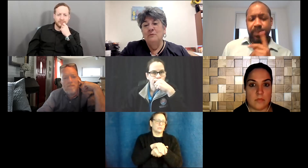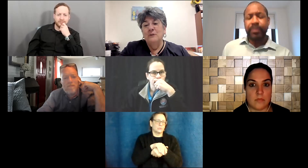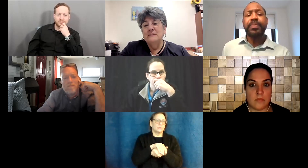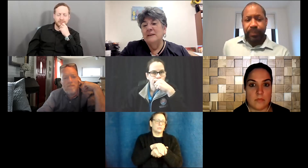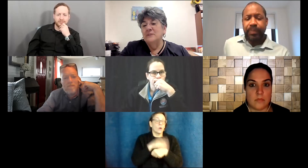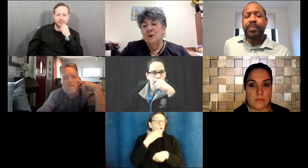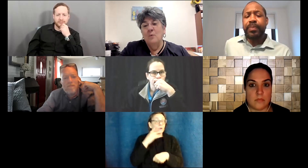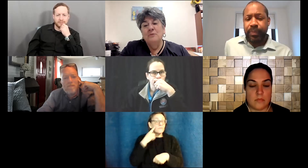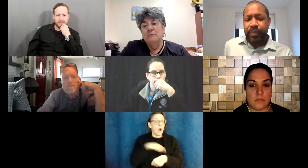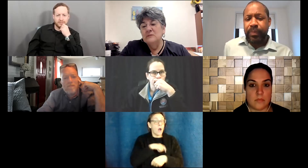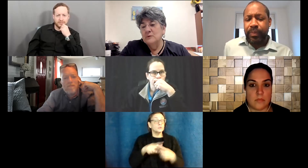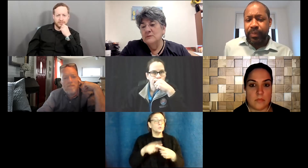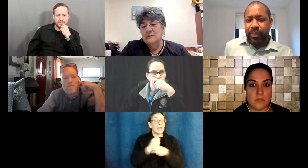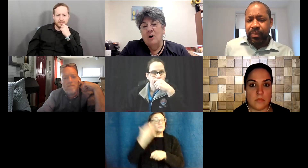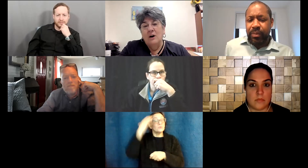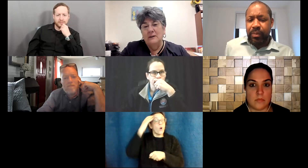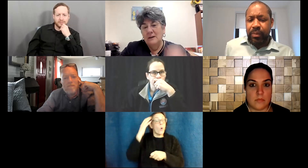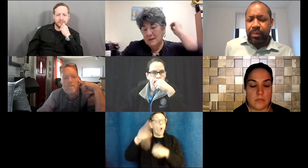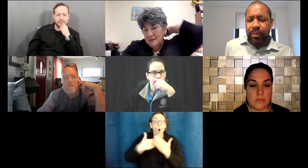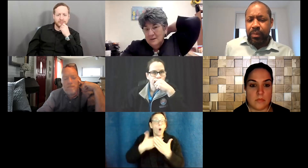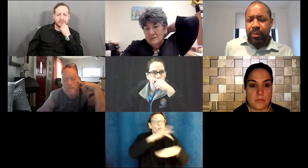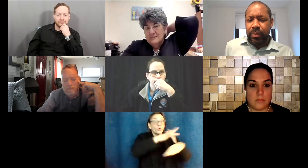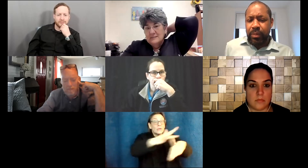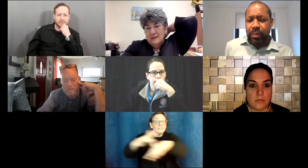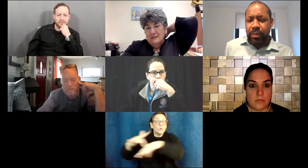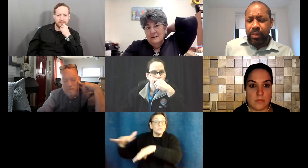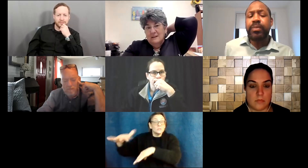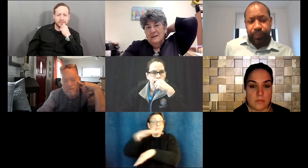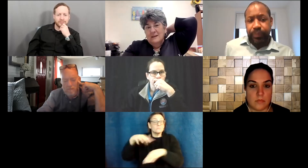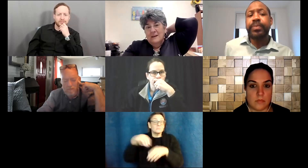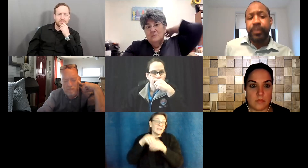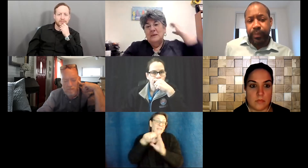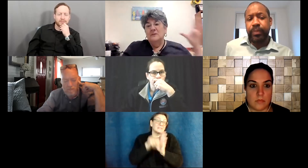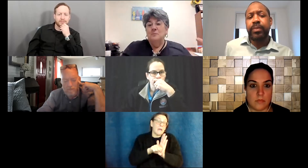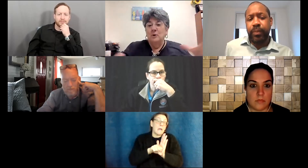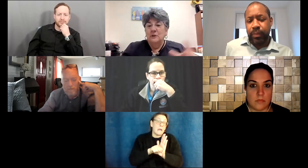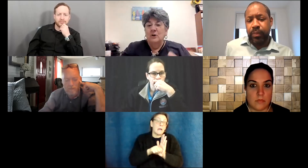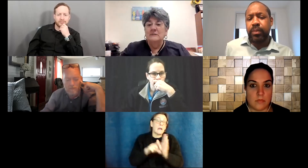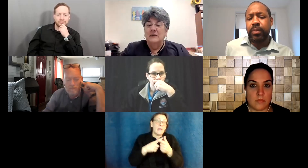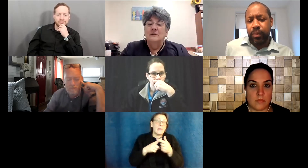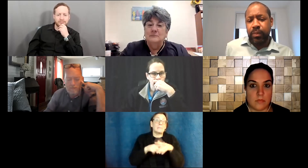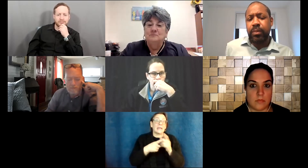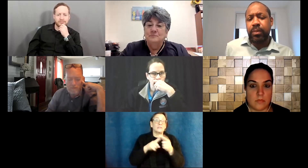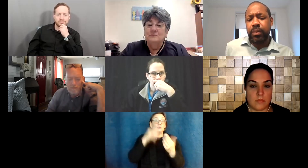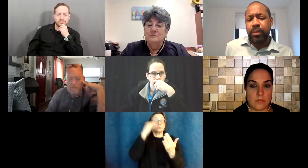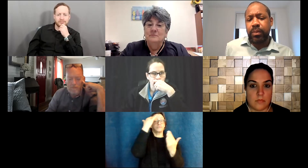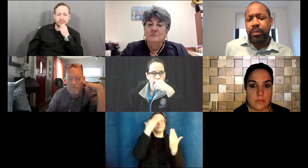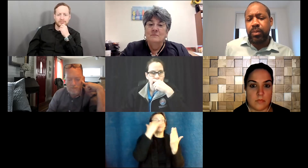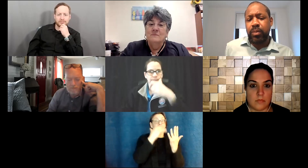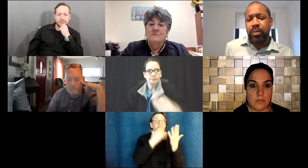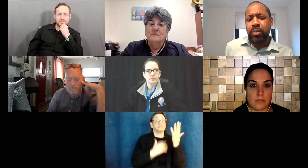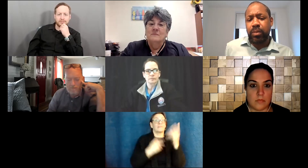Good for us to get to know what the resources are in the state and begin to pull it all together.